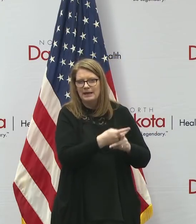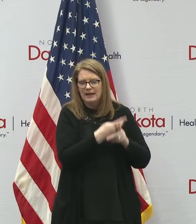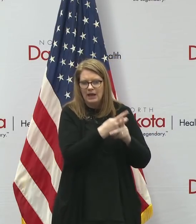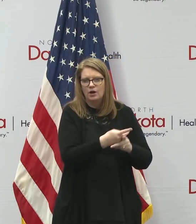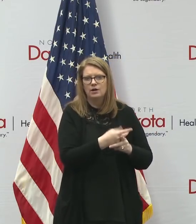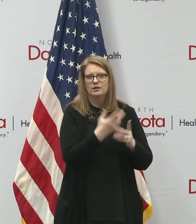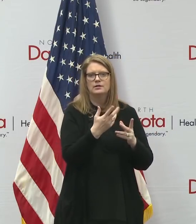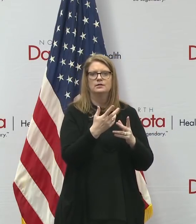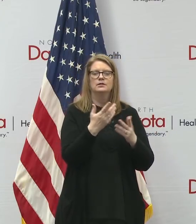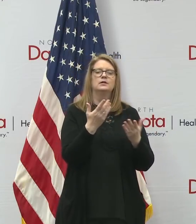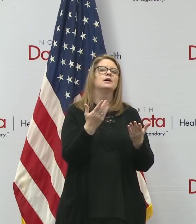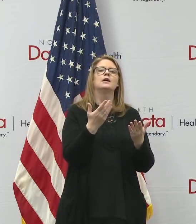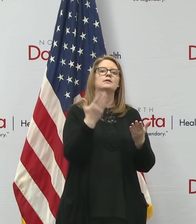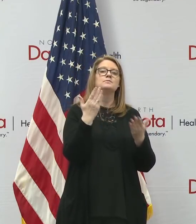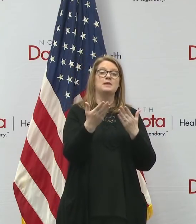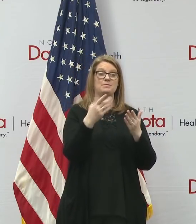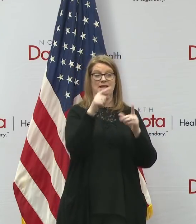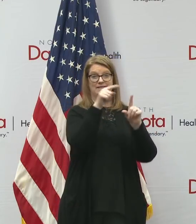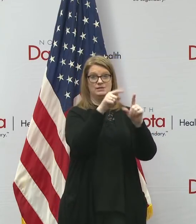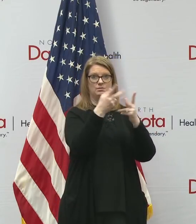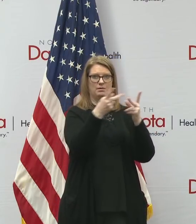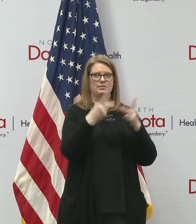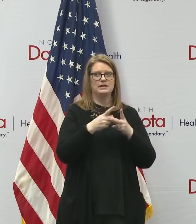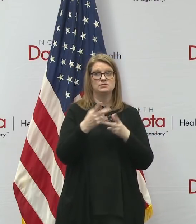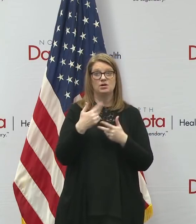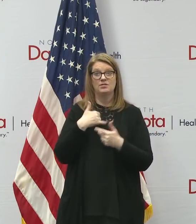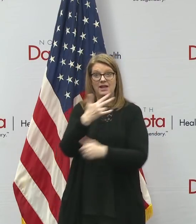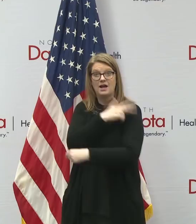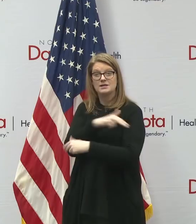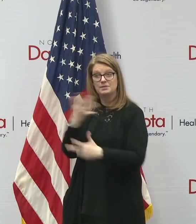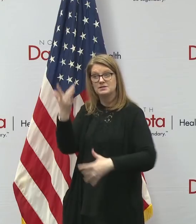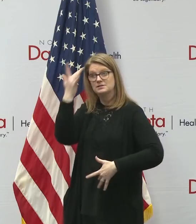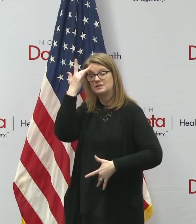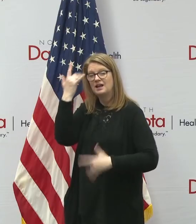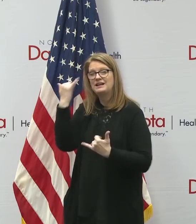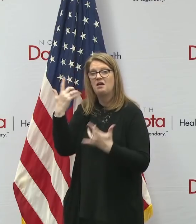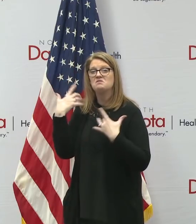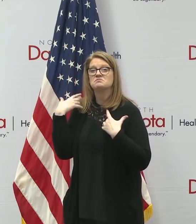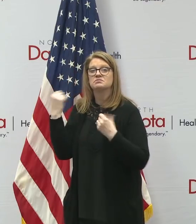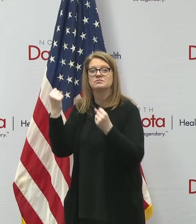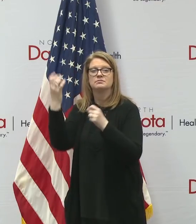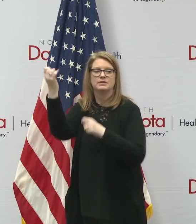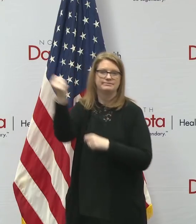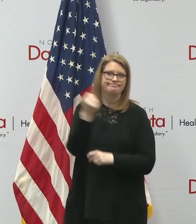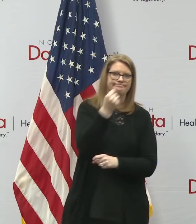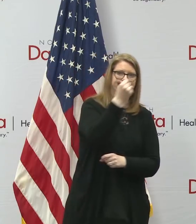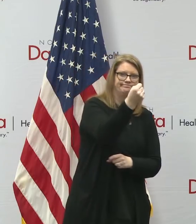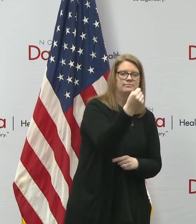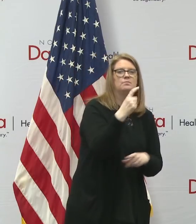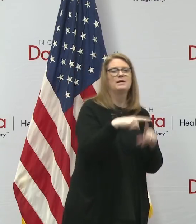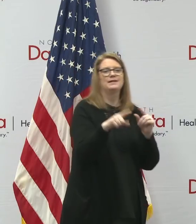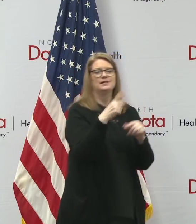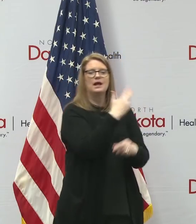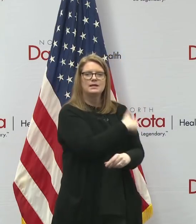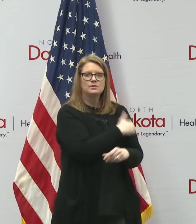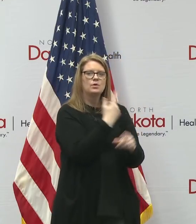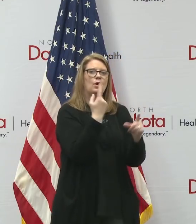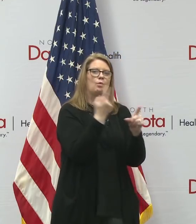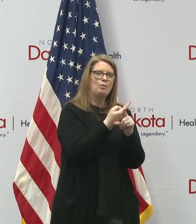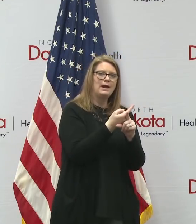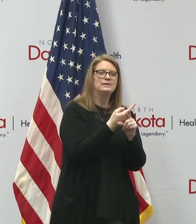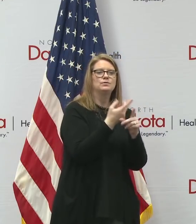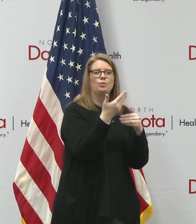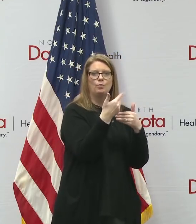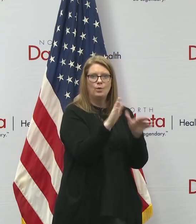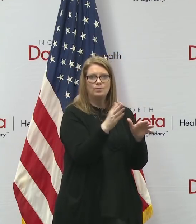are step-down facilities. But the idea, of course, being that those hospitals with the right kind of rooms, the right kind of